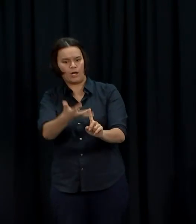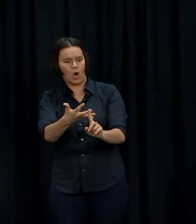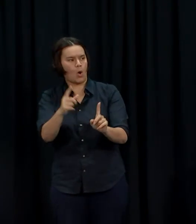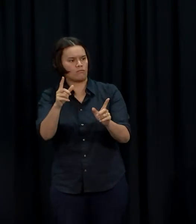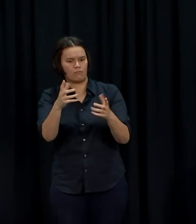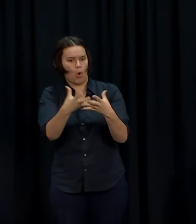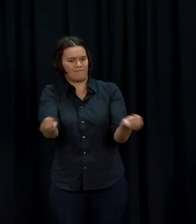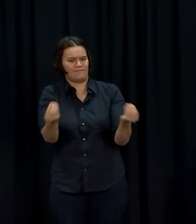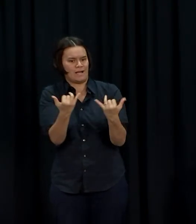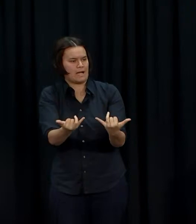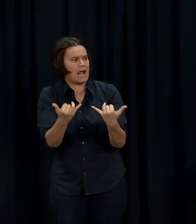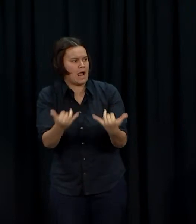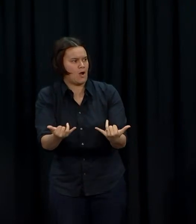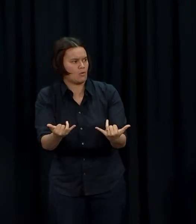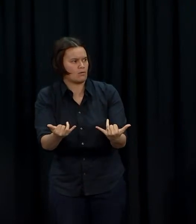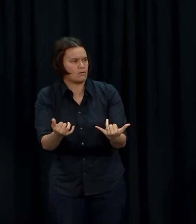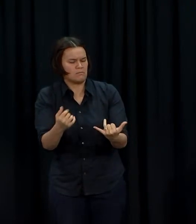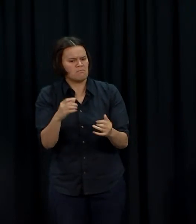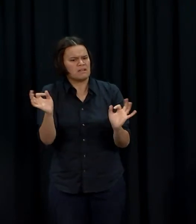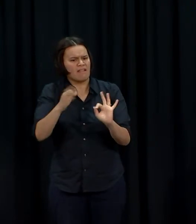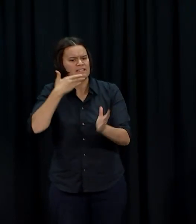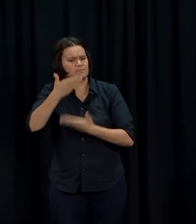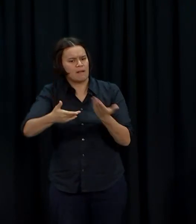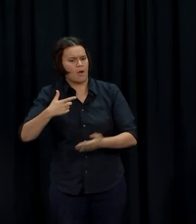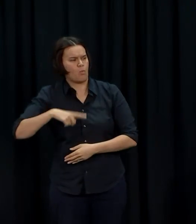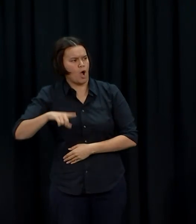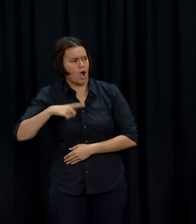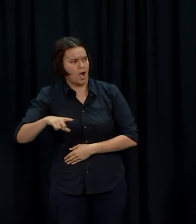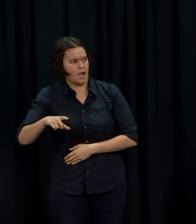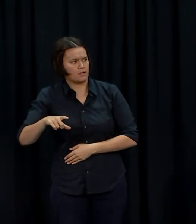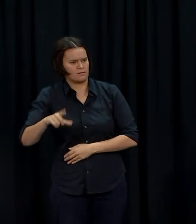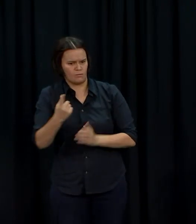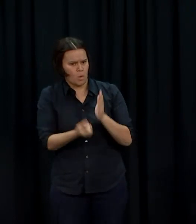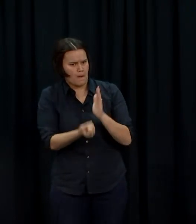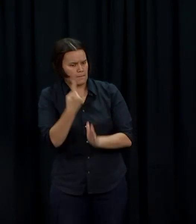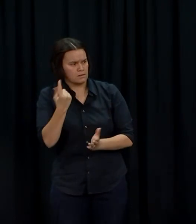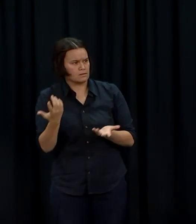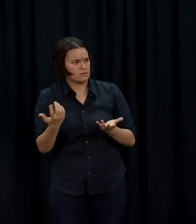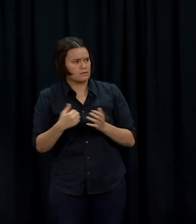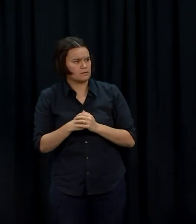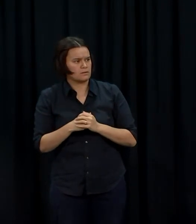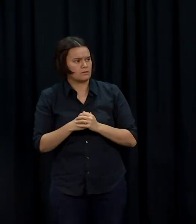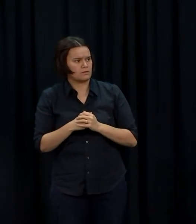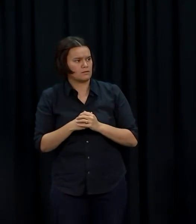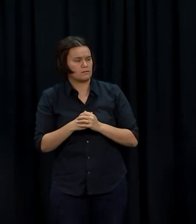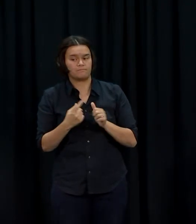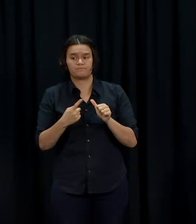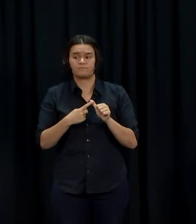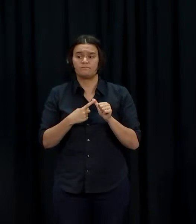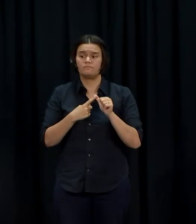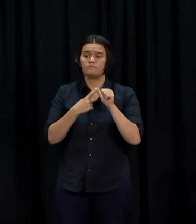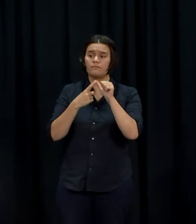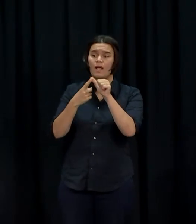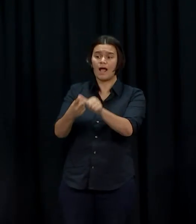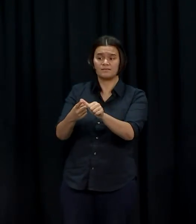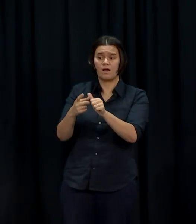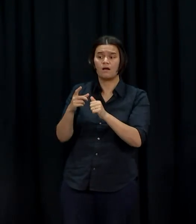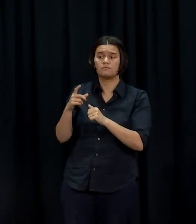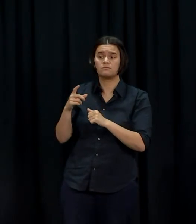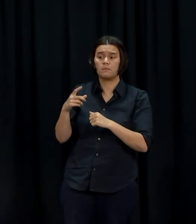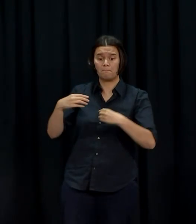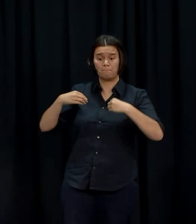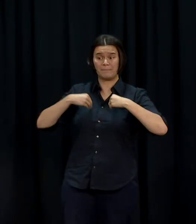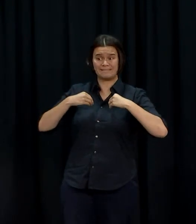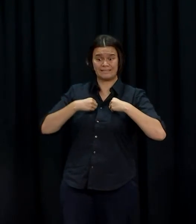full orders with quite a lot of tests and said, sorry, we don't have it for now? Yeah. So no, we haven't specifically talked to